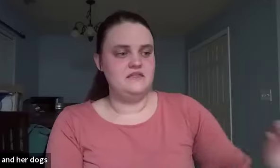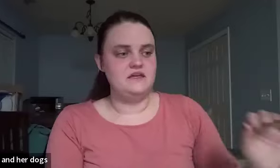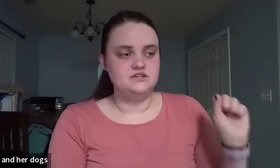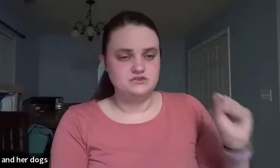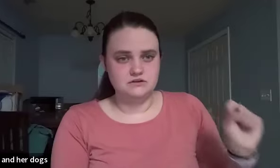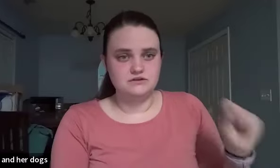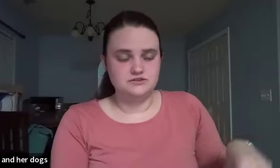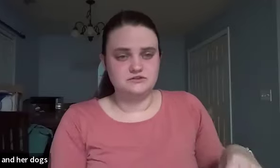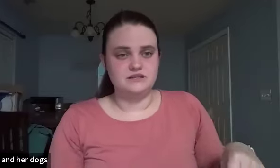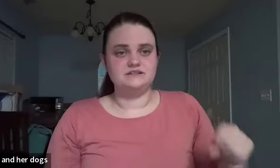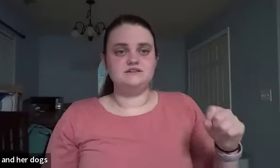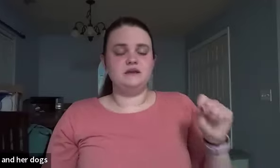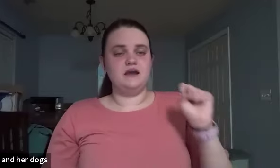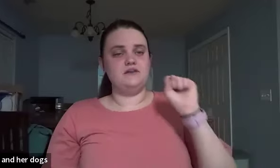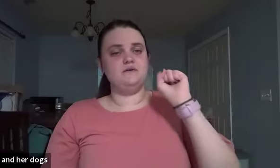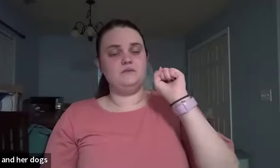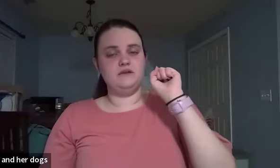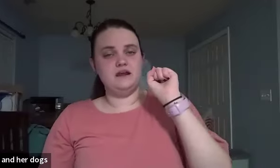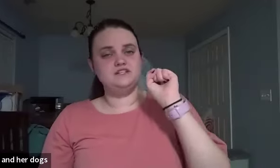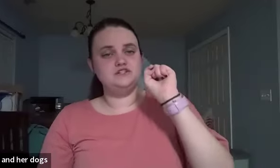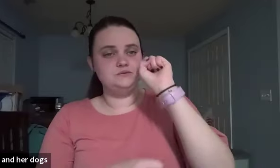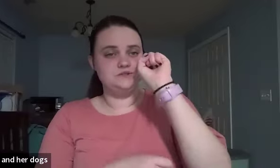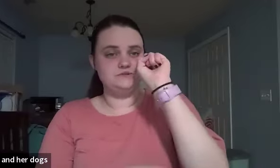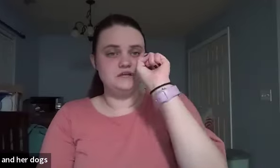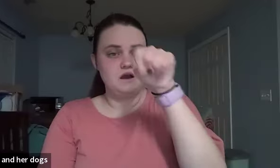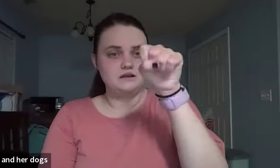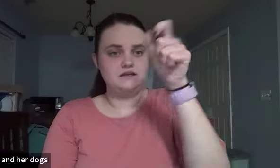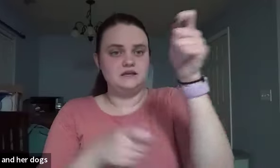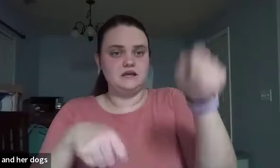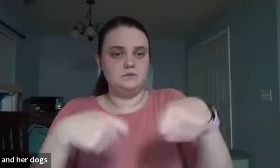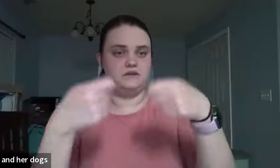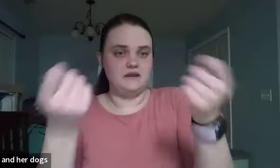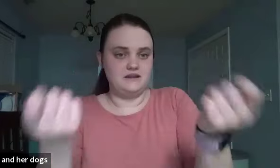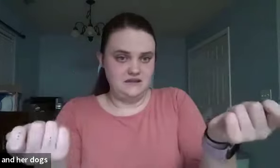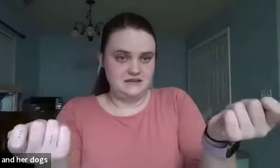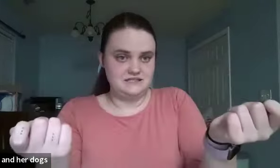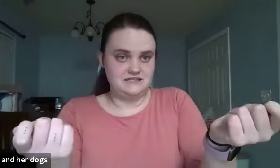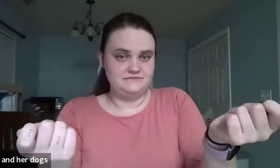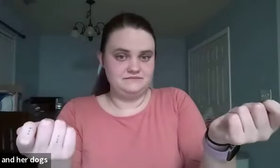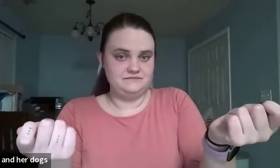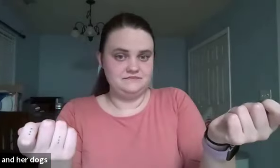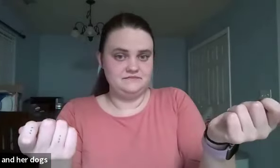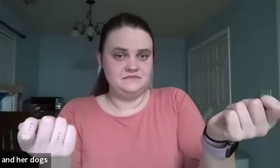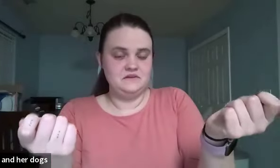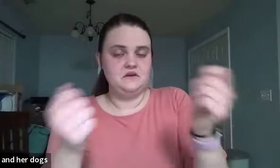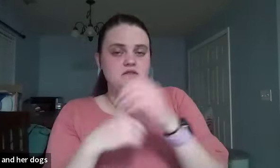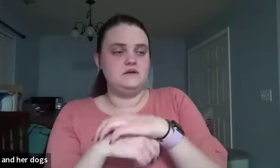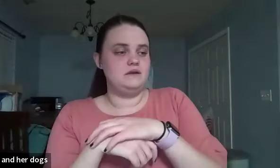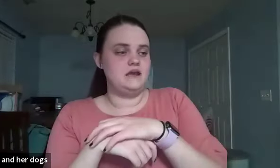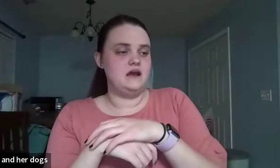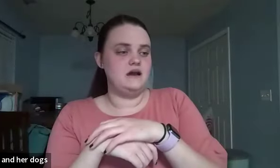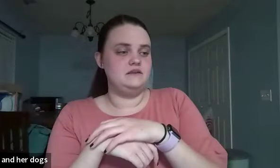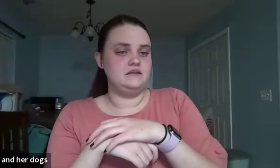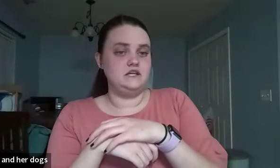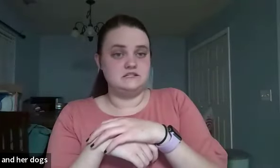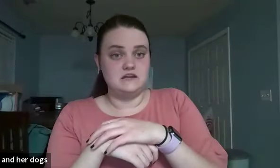And then trick or treat. So we had the one that I showed you, which was the knocking and opening the bag of candy. Then we had the sign